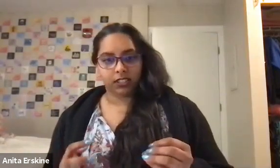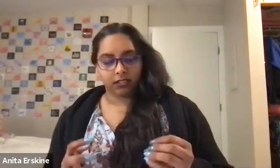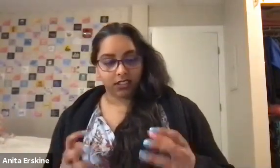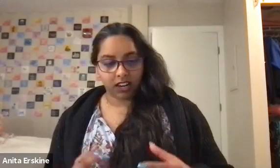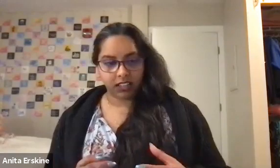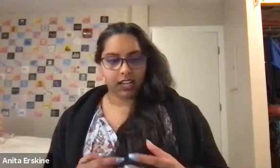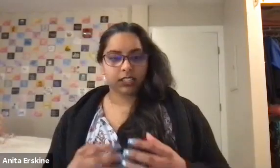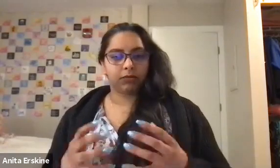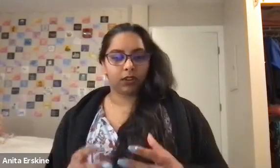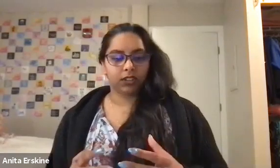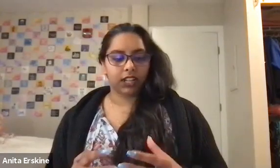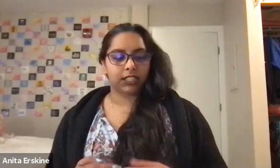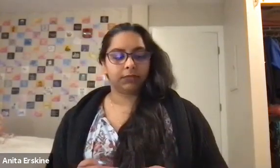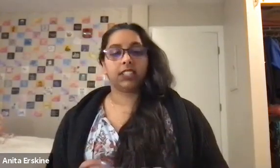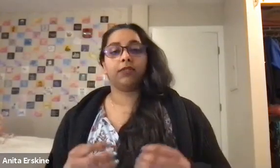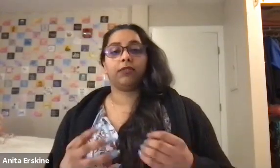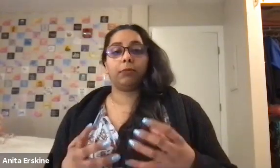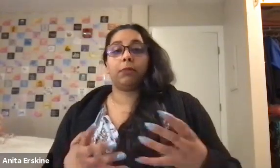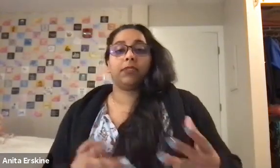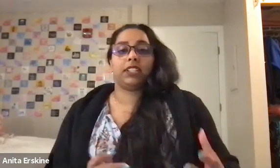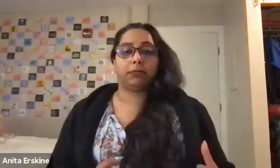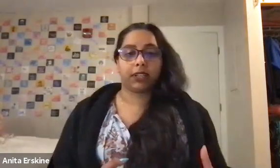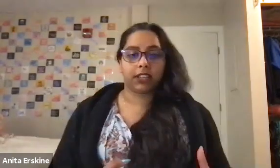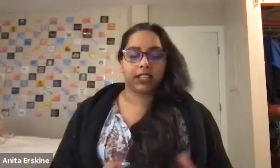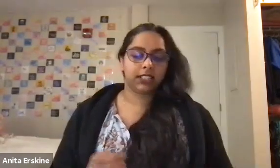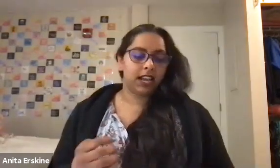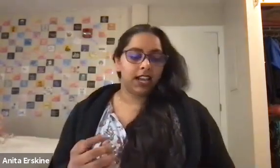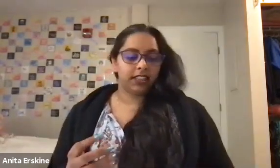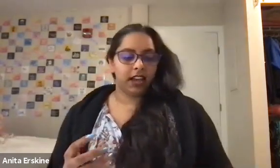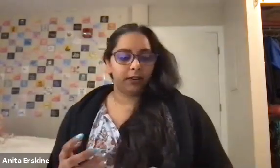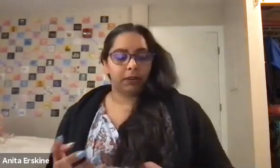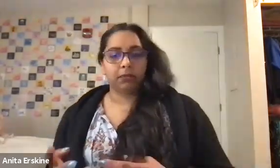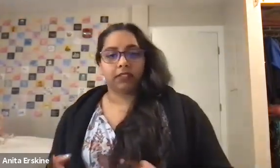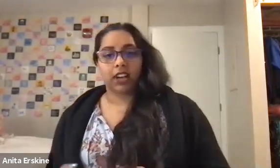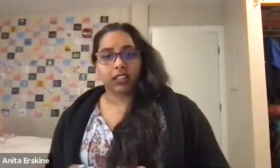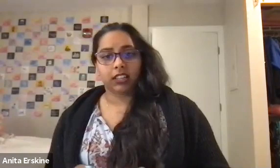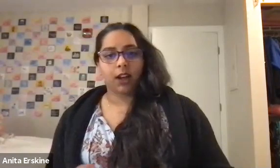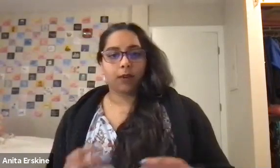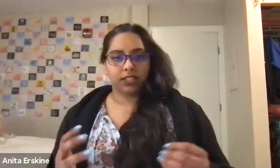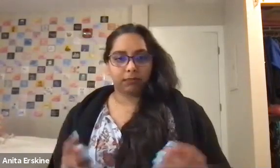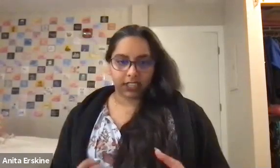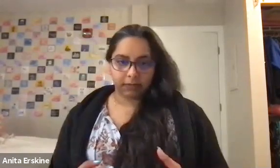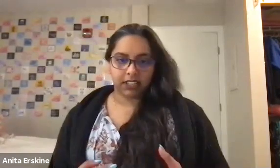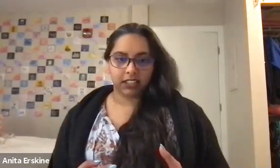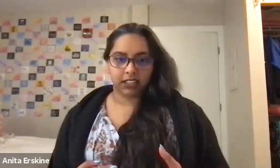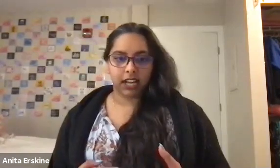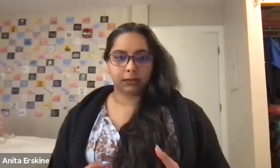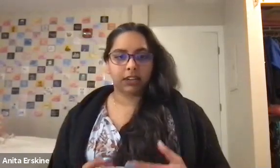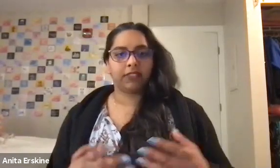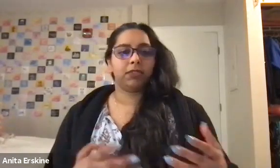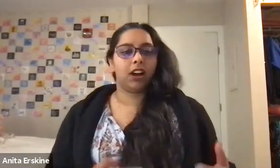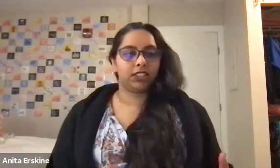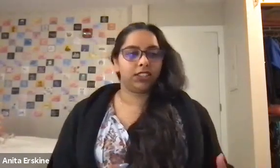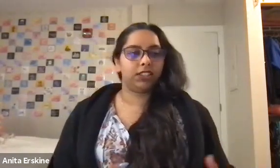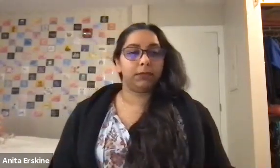into young classrooms, older classrooms that were people with disabilities, that were people of color. I want to bring them into the classroom